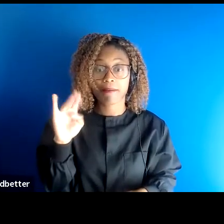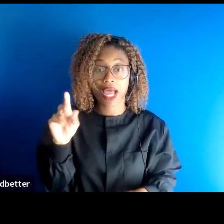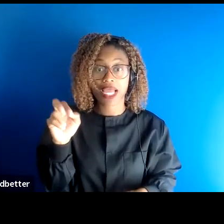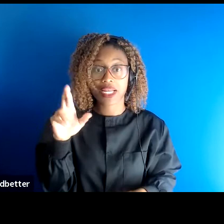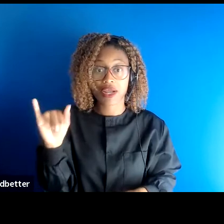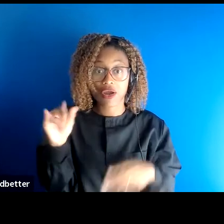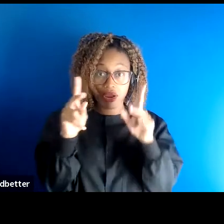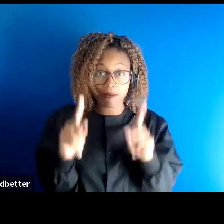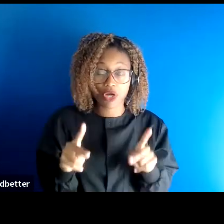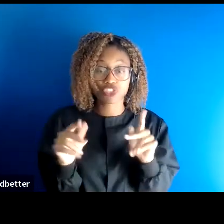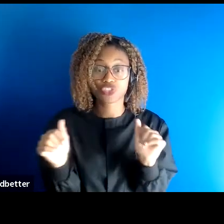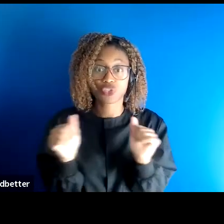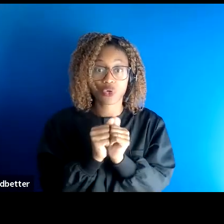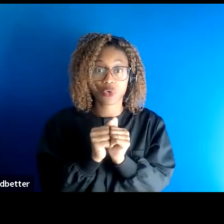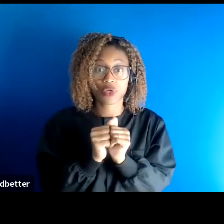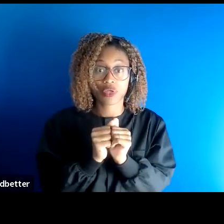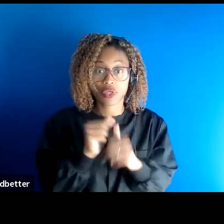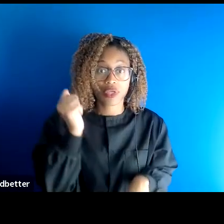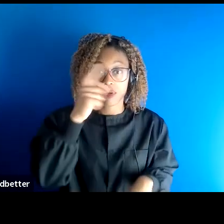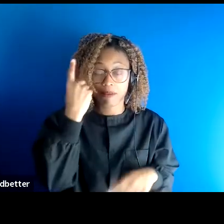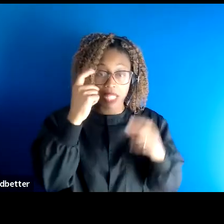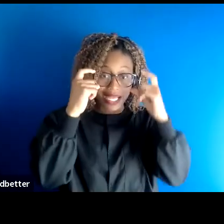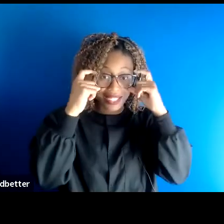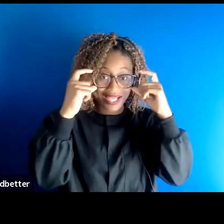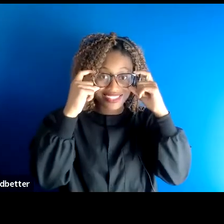person with Black secretary